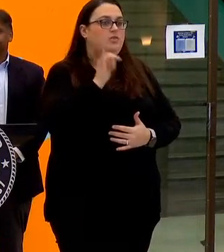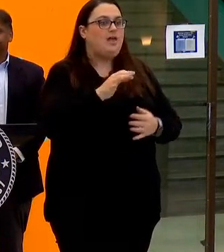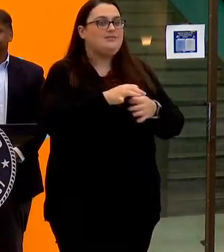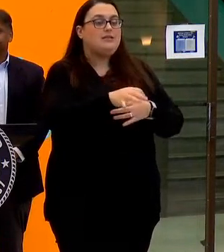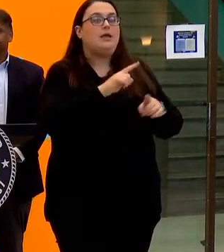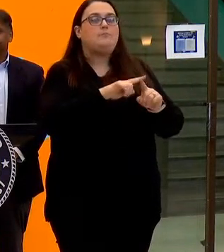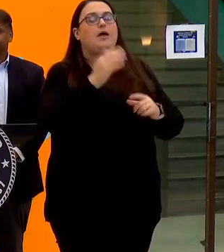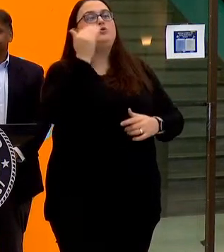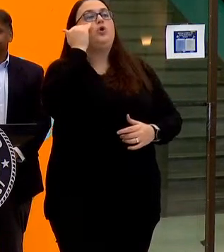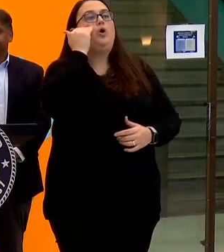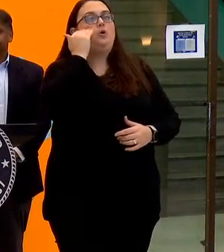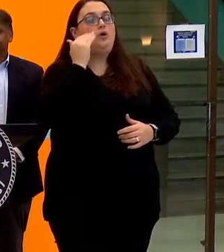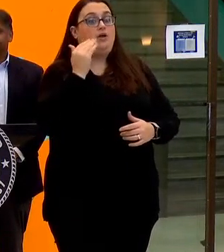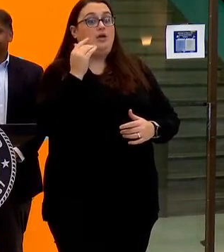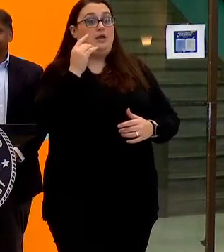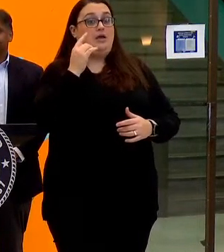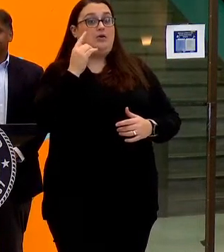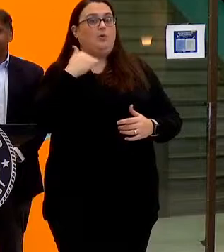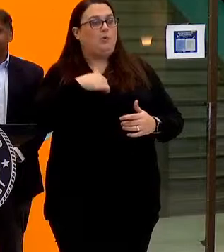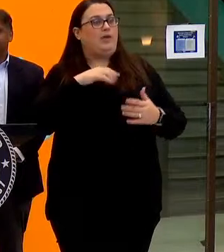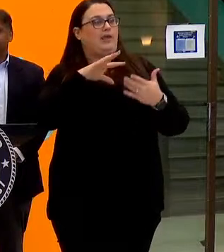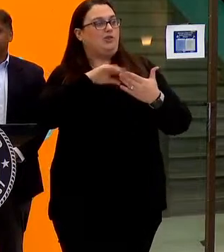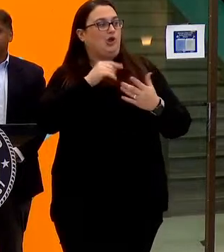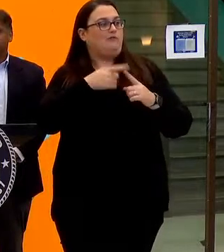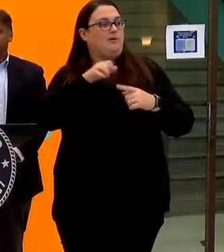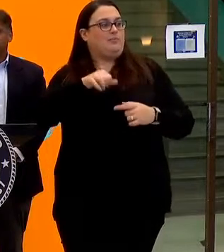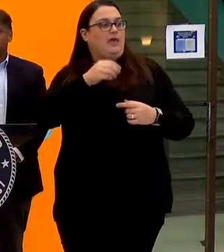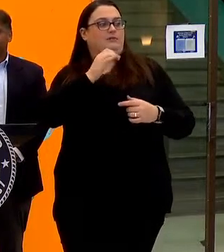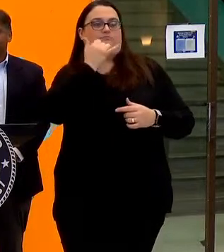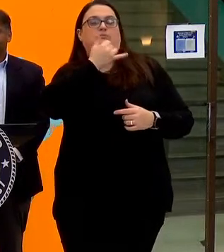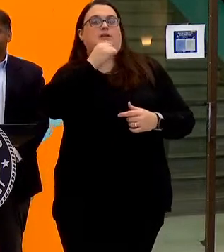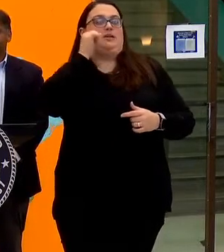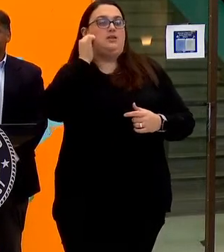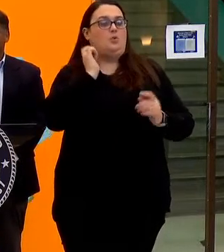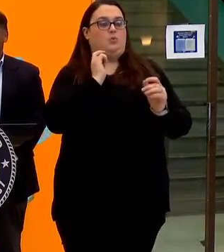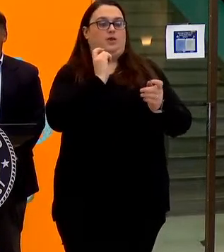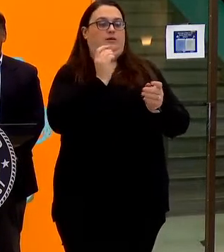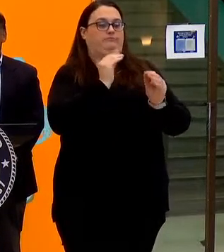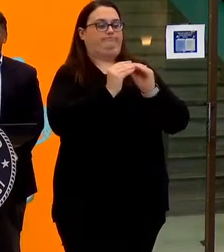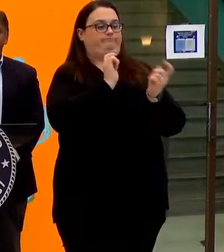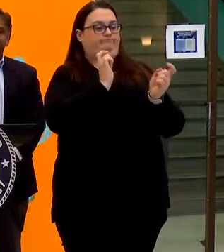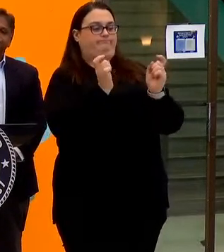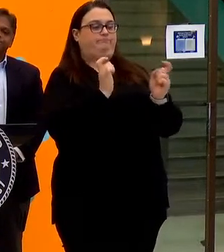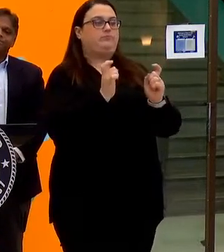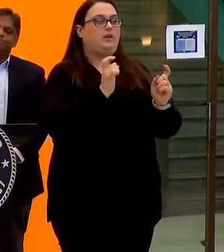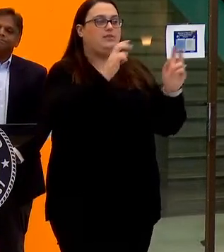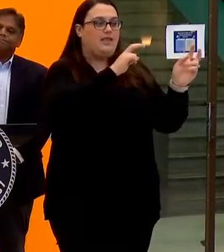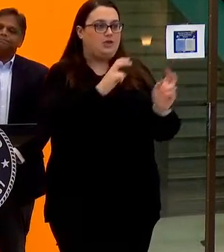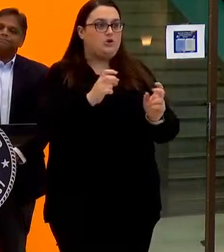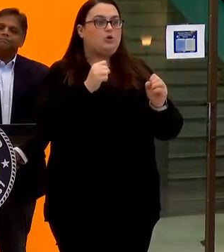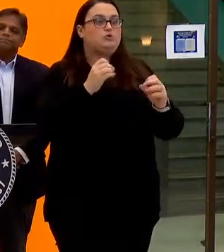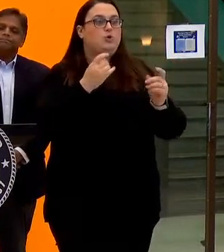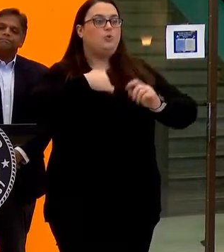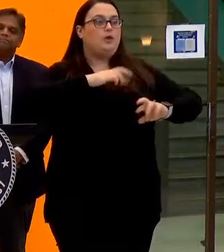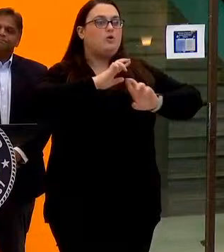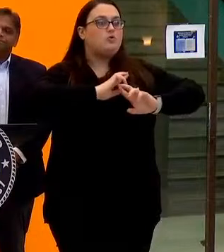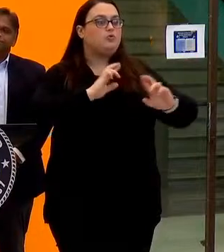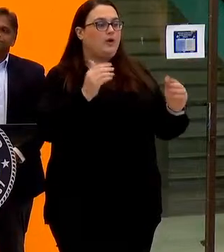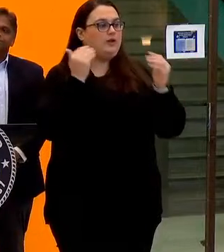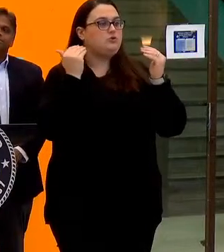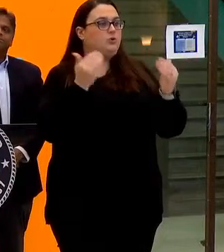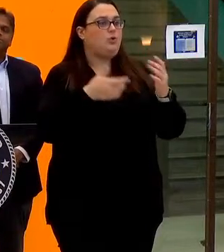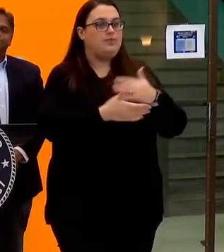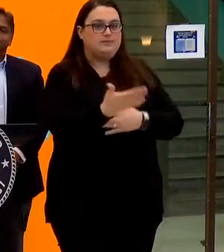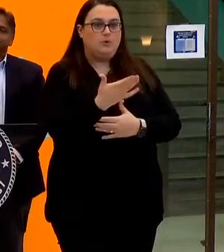but please know that given those lessons learned yesterday, we have corrected and remedied those issues so that we are ready to go